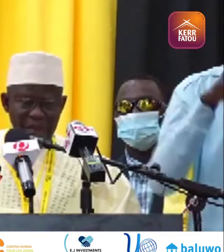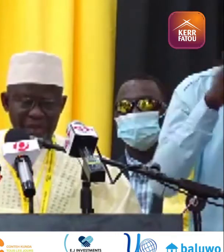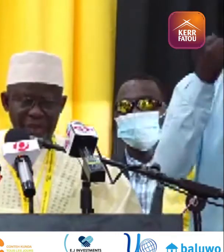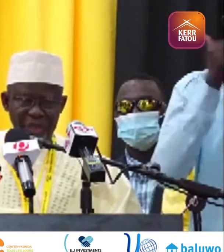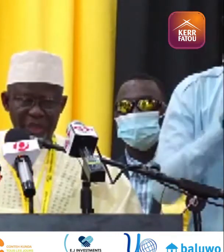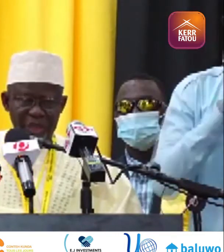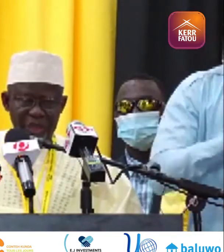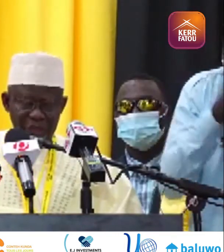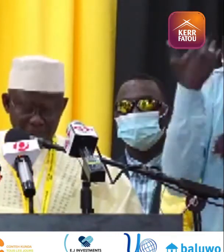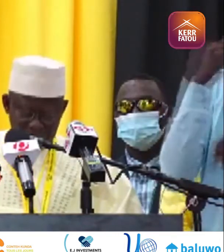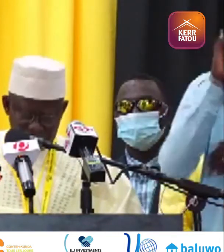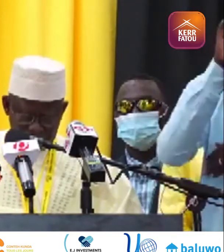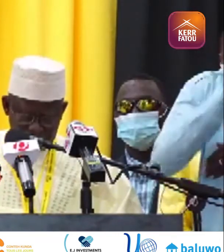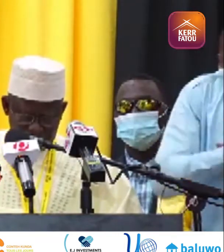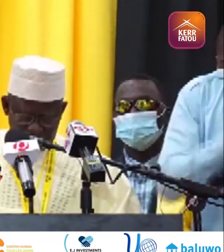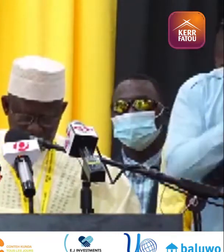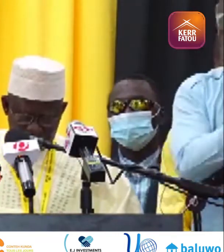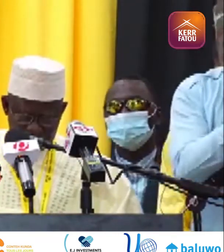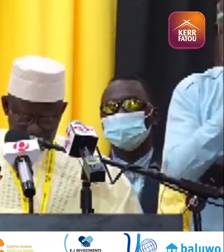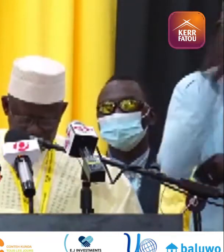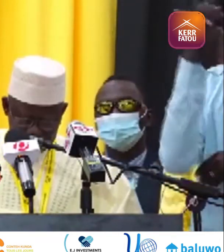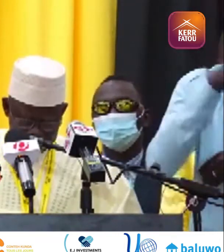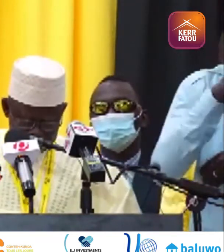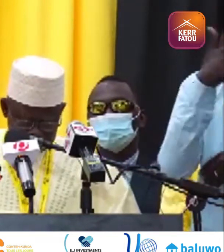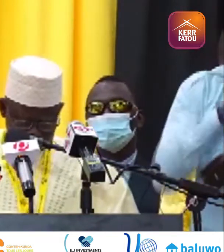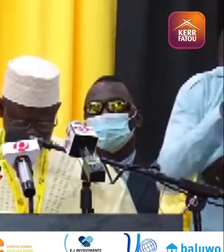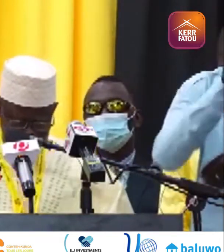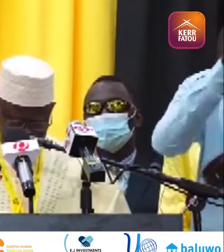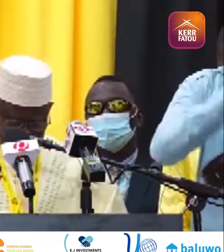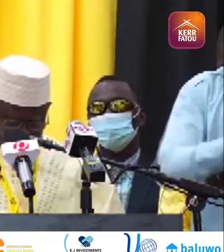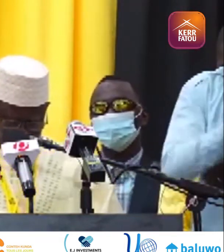in March 2019.